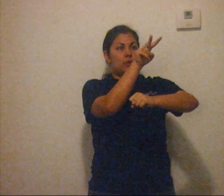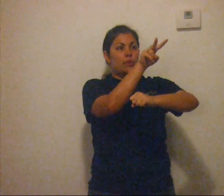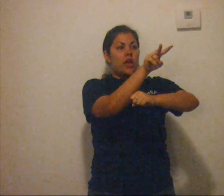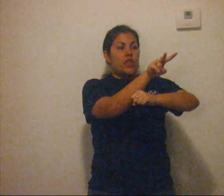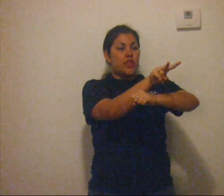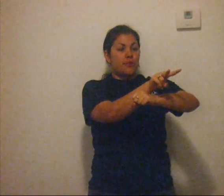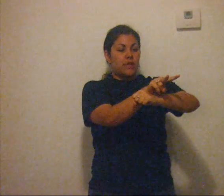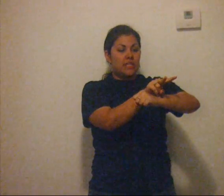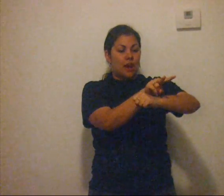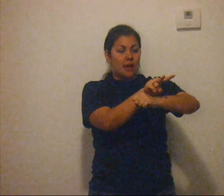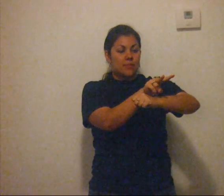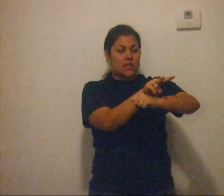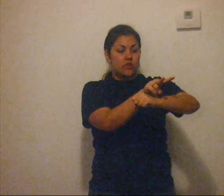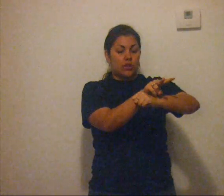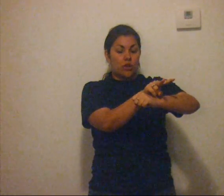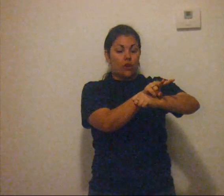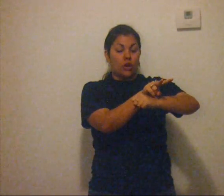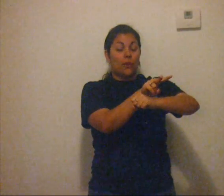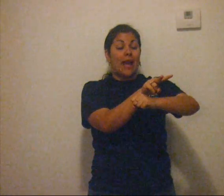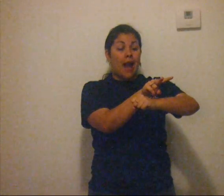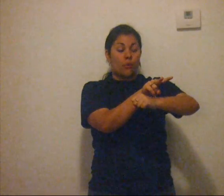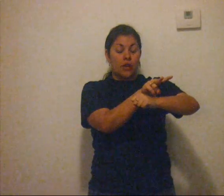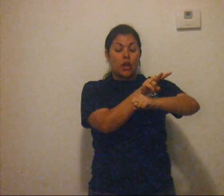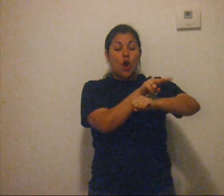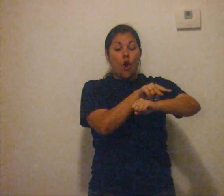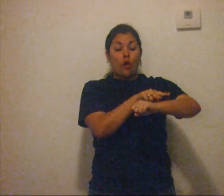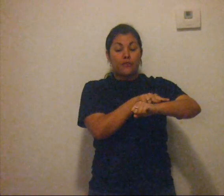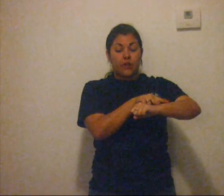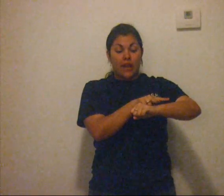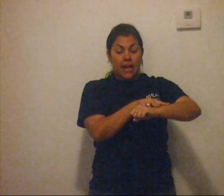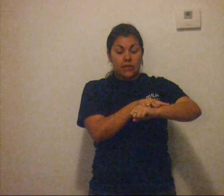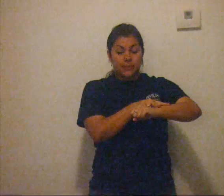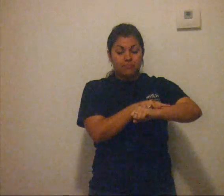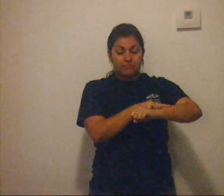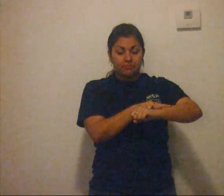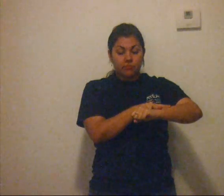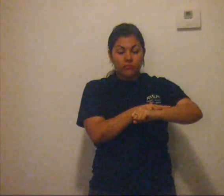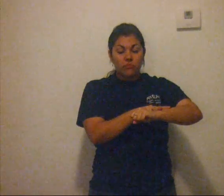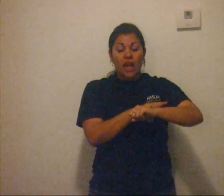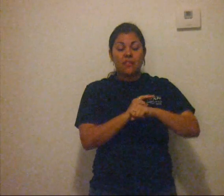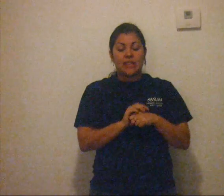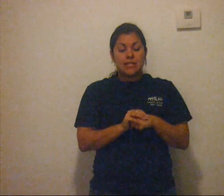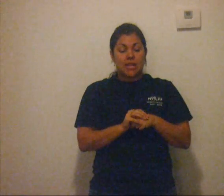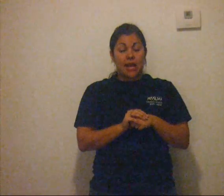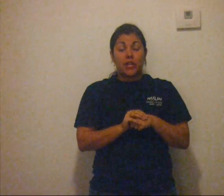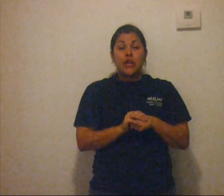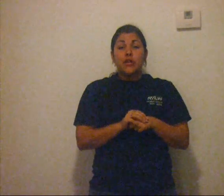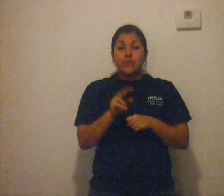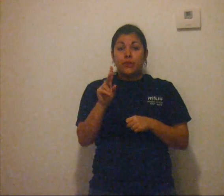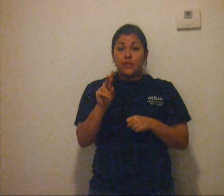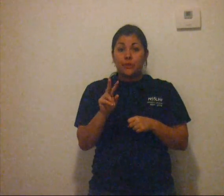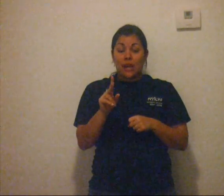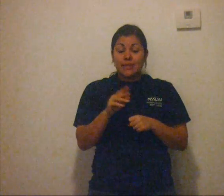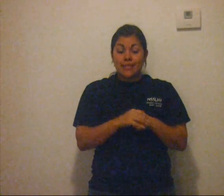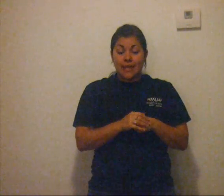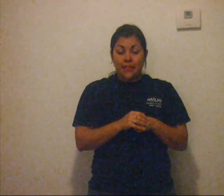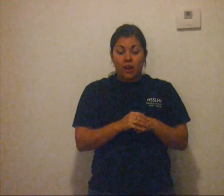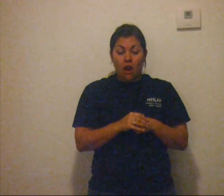2, 3 times in a circle going outward over your hand. And that's a sign. So the 2 lines together